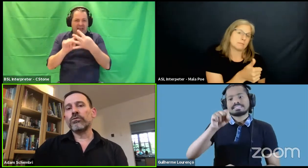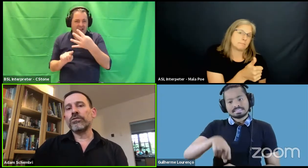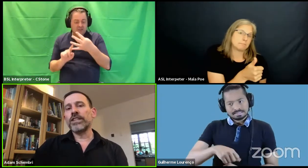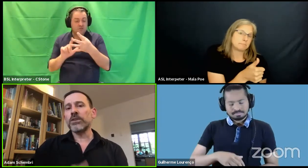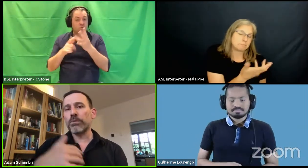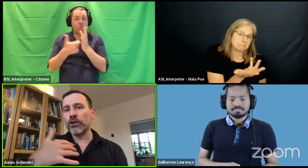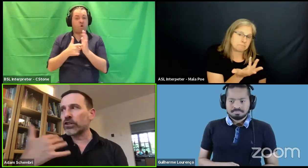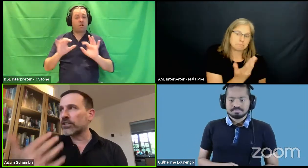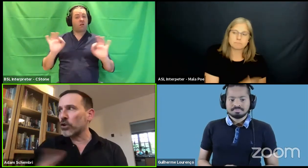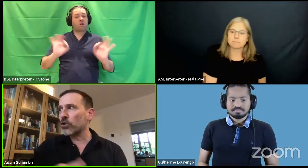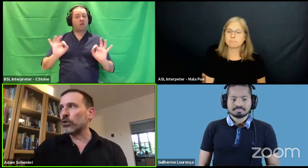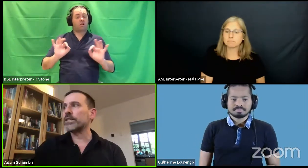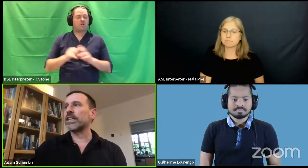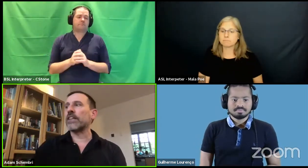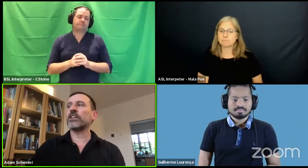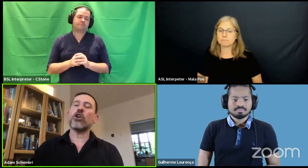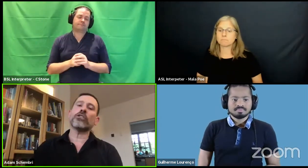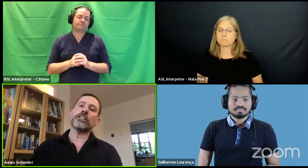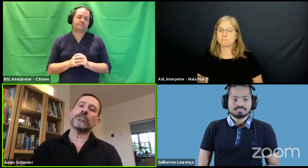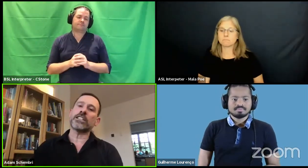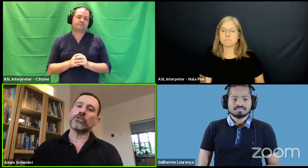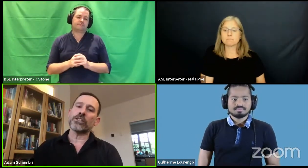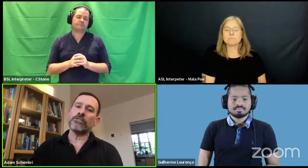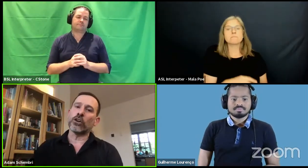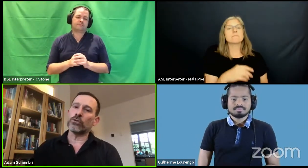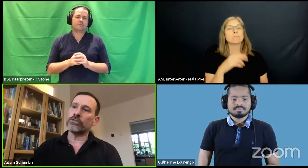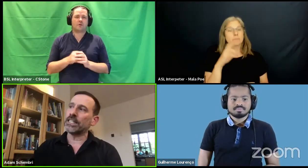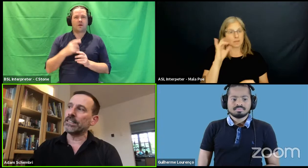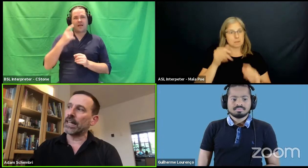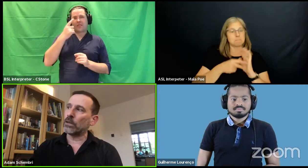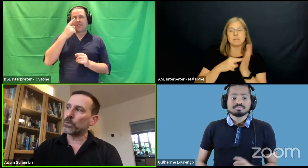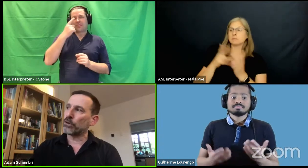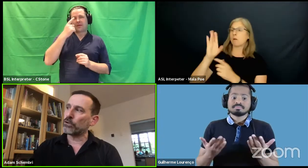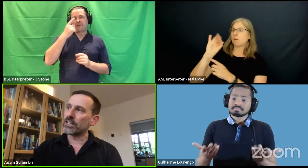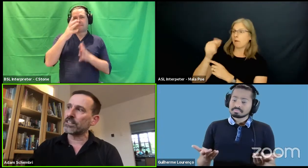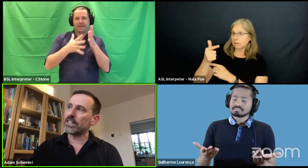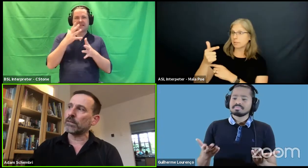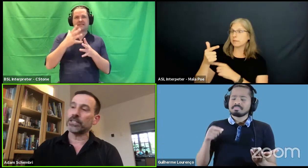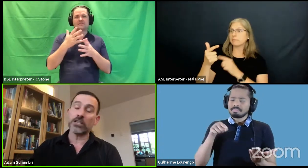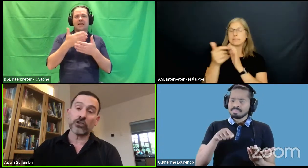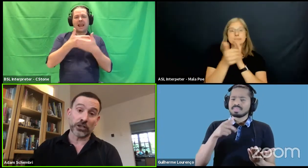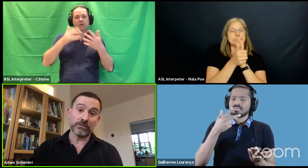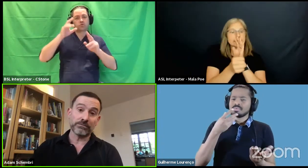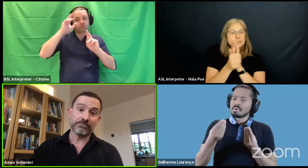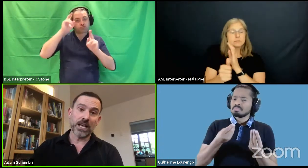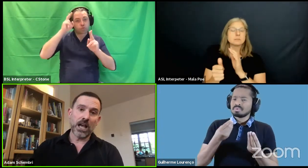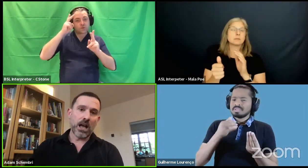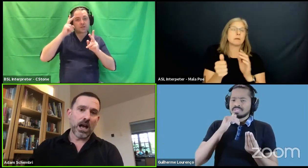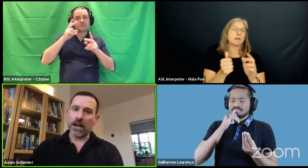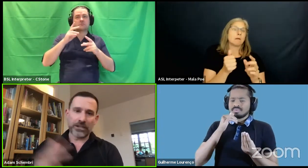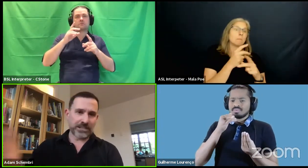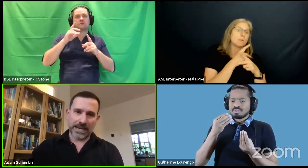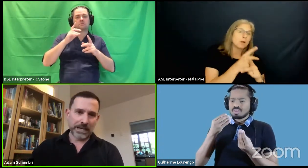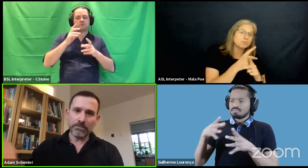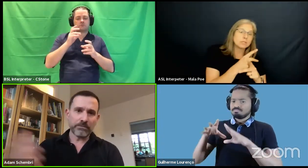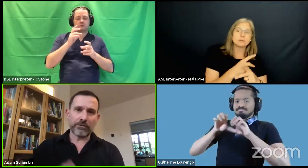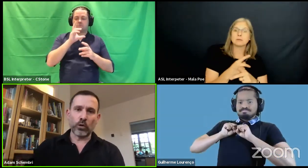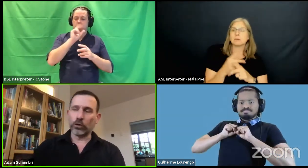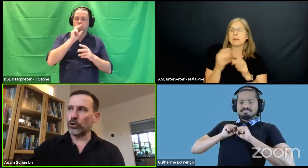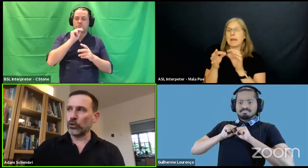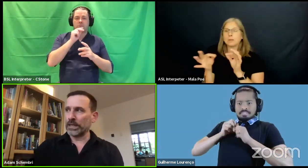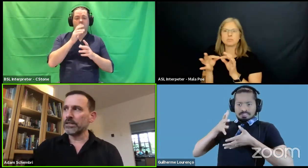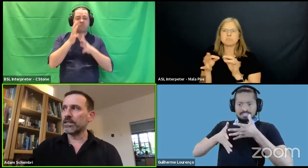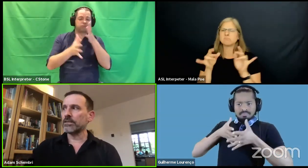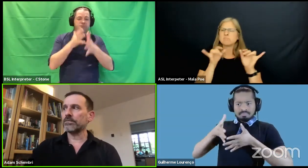So this approach assumes that the cognitive skills involved in language processing and production are the same for